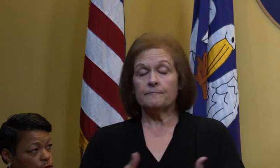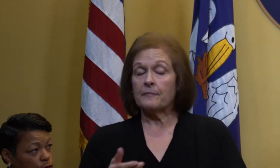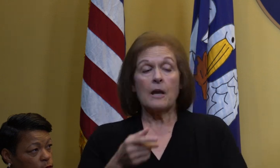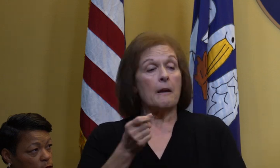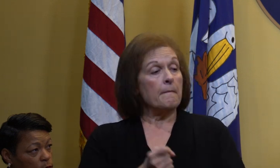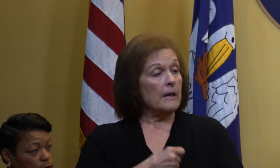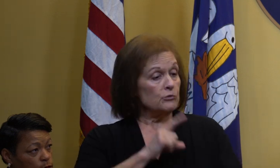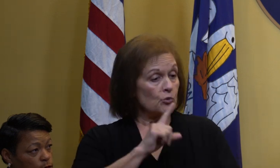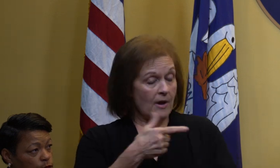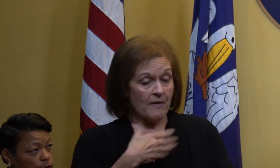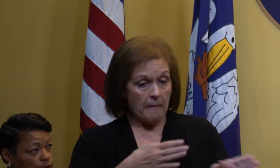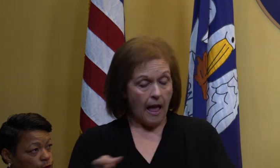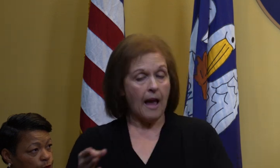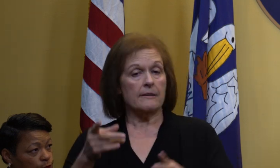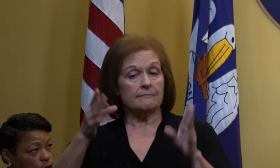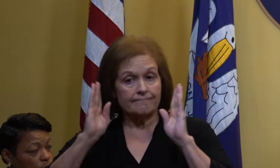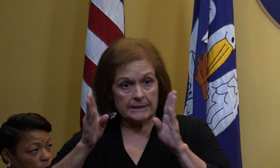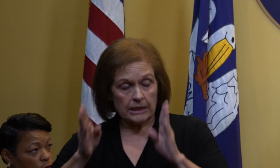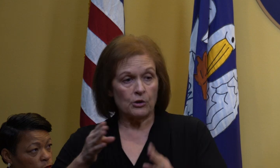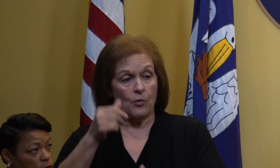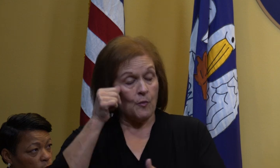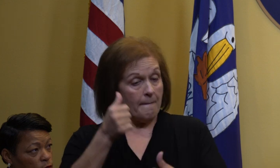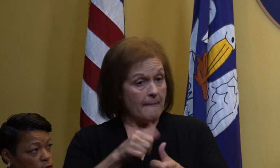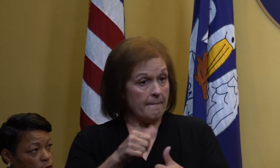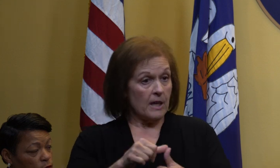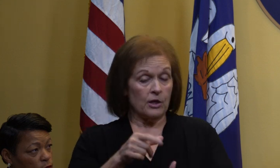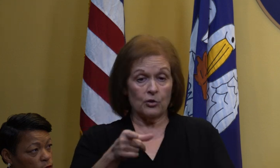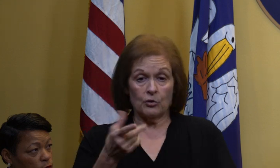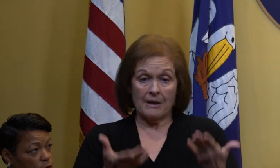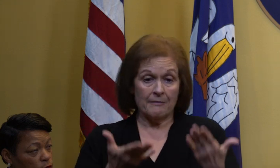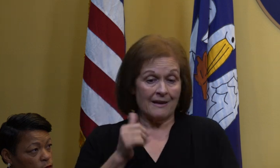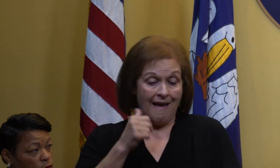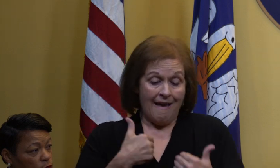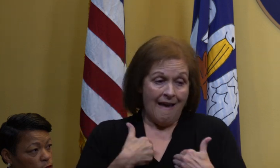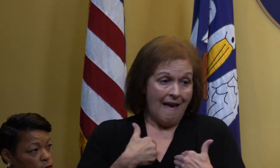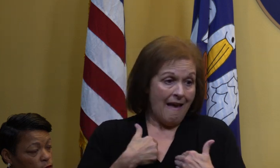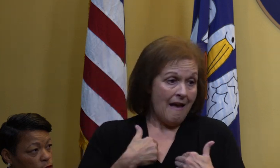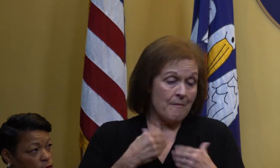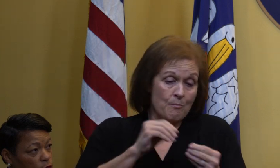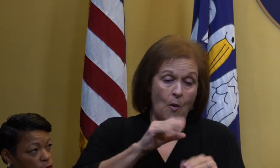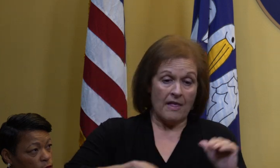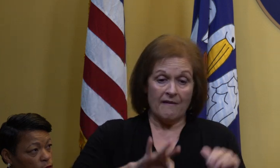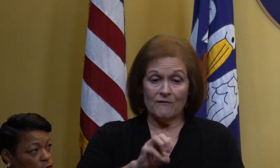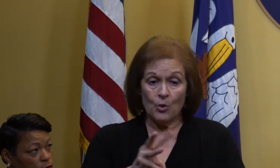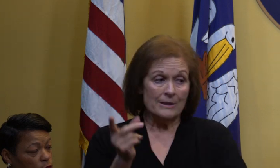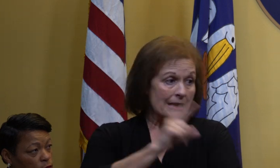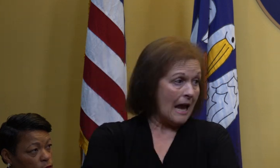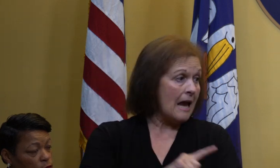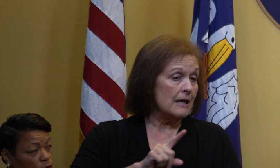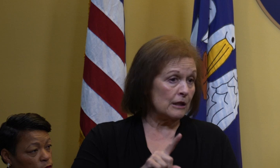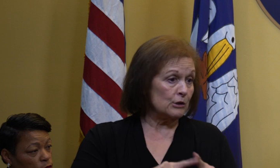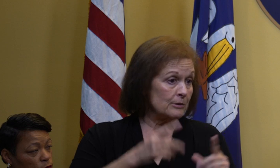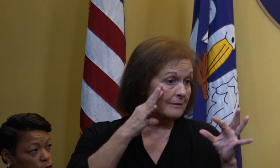a plan, listen to your local officials, and also remember you probably won't have more than a few days to make these decisions on whether or not you should stay